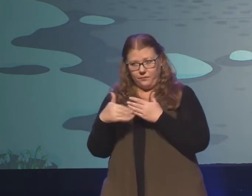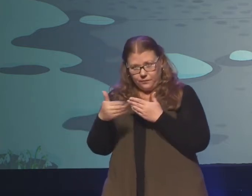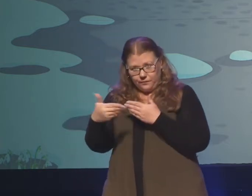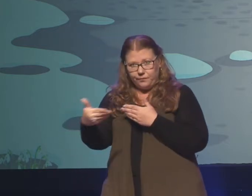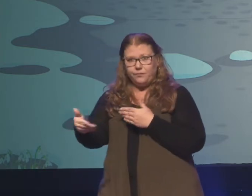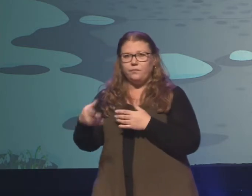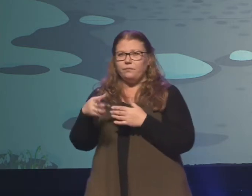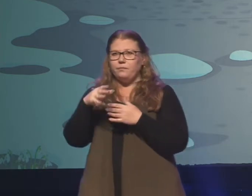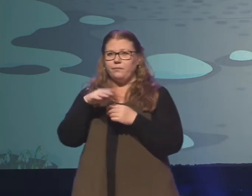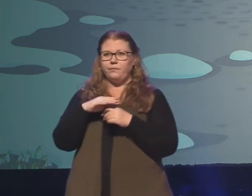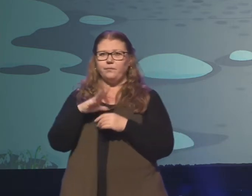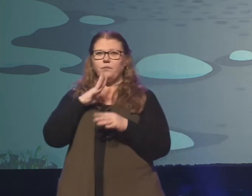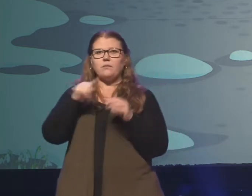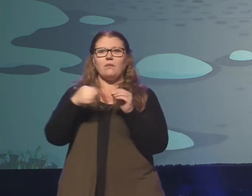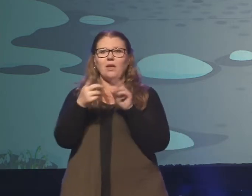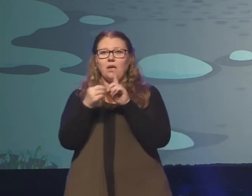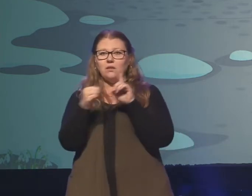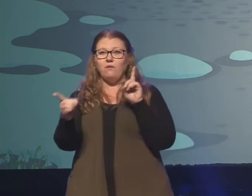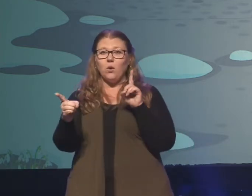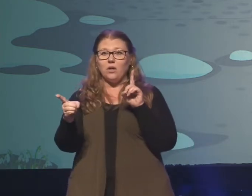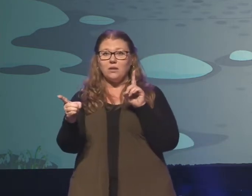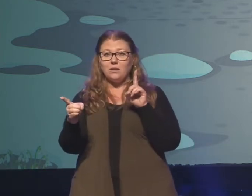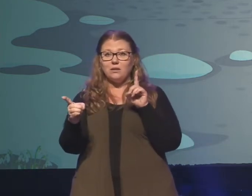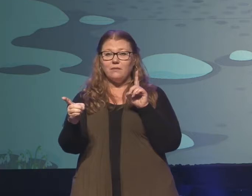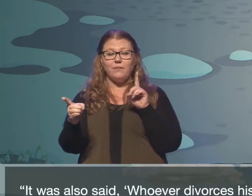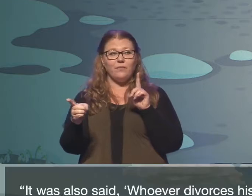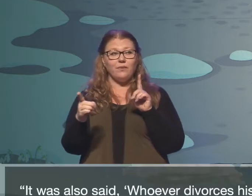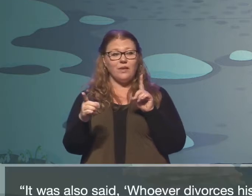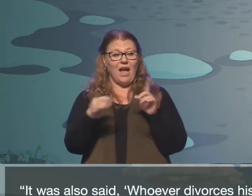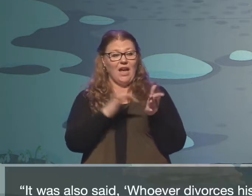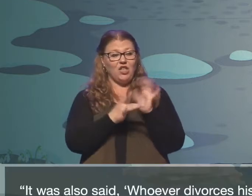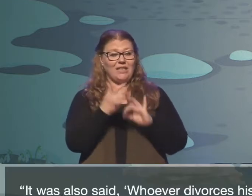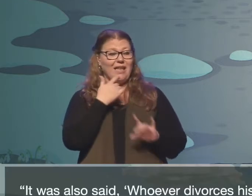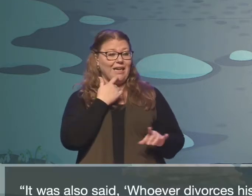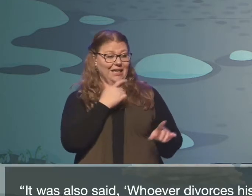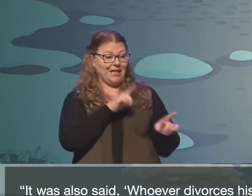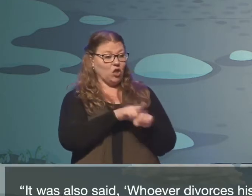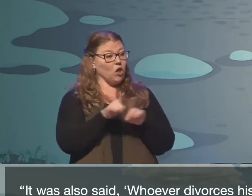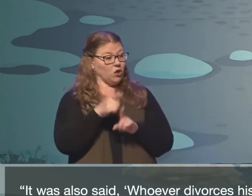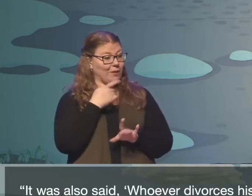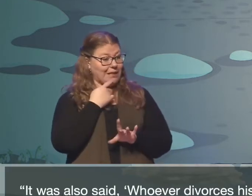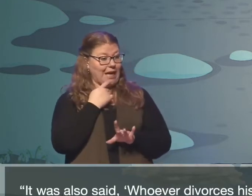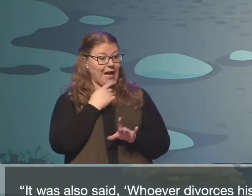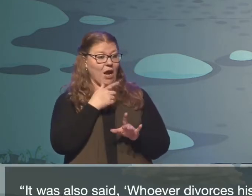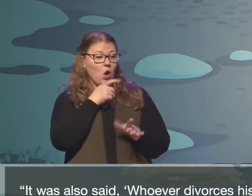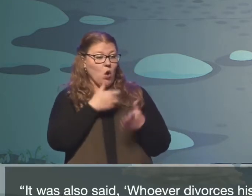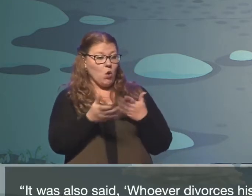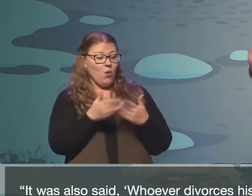he's talking about divorce because the two were interrelated. He says, it was also said, whoever divorces his wife, notice it's all